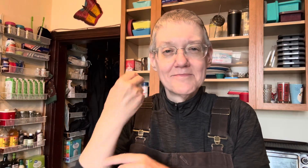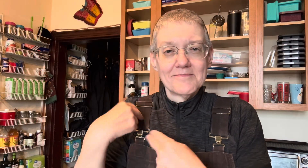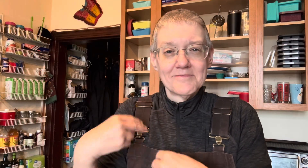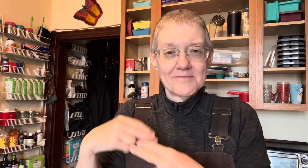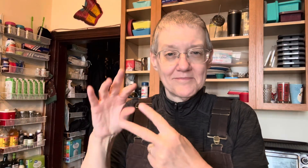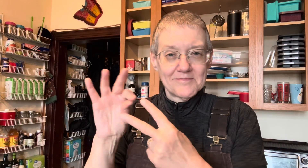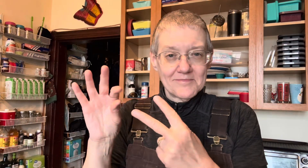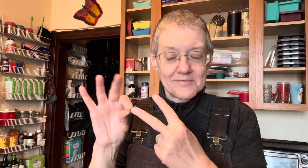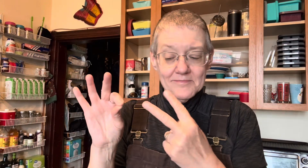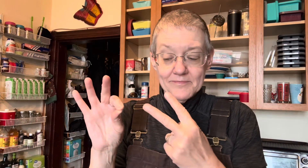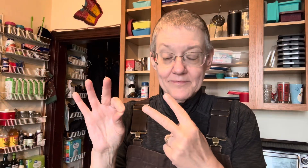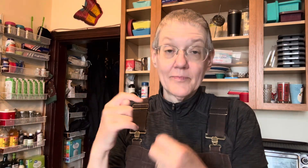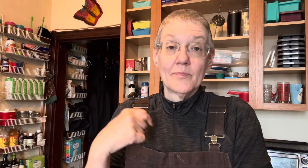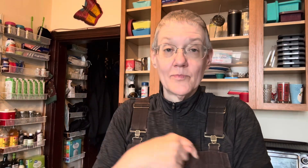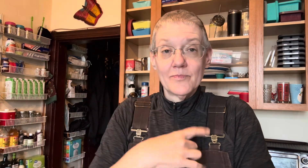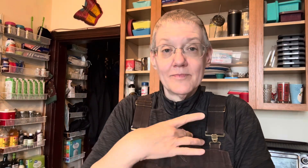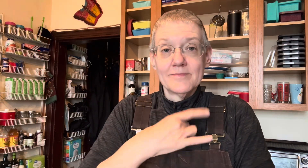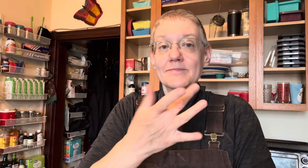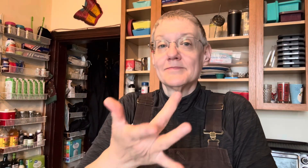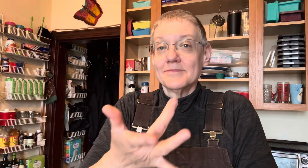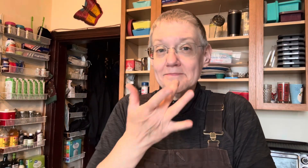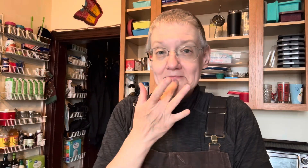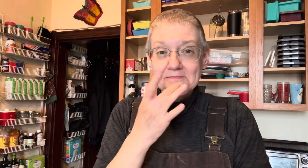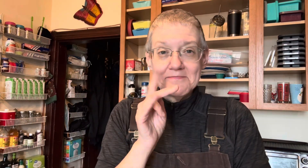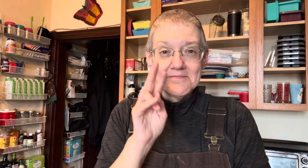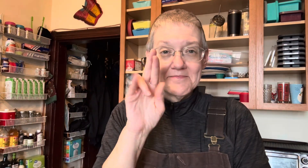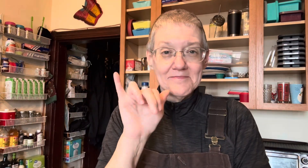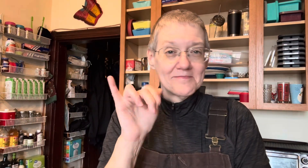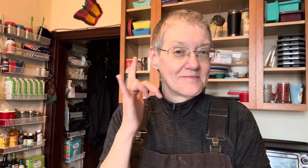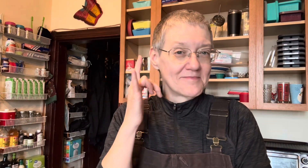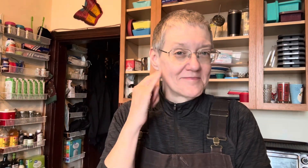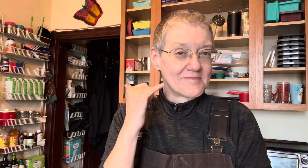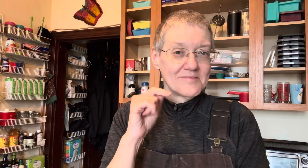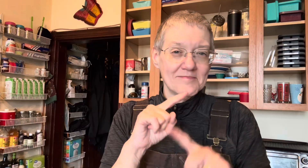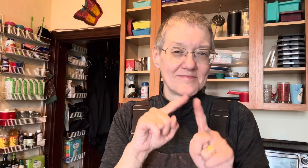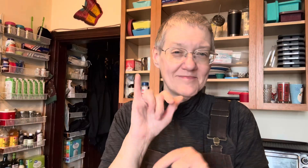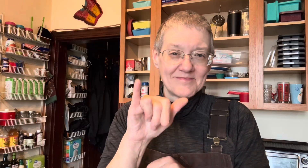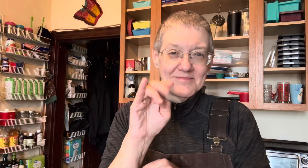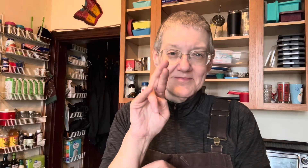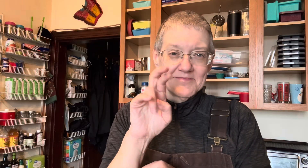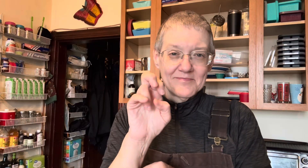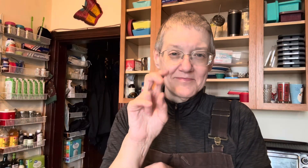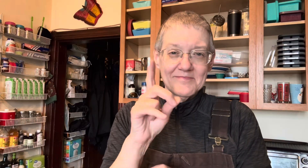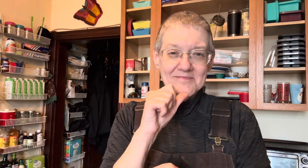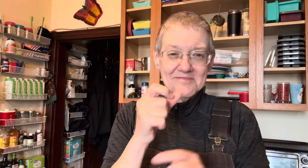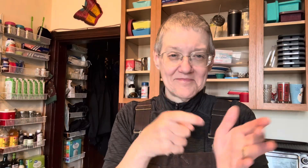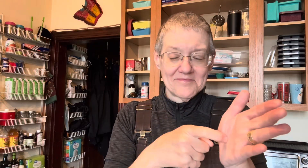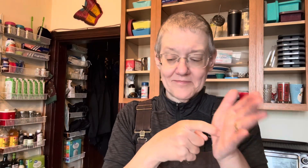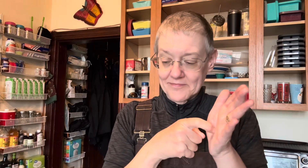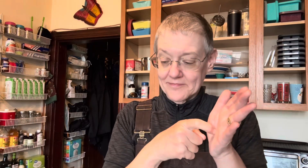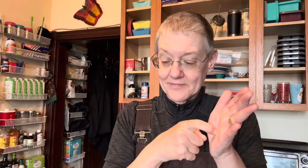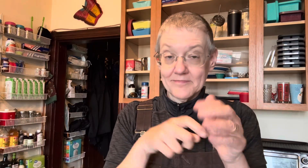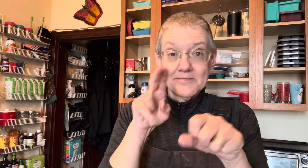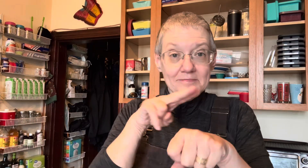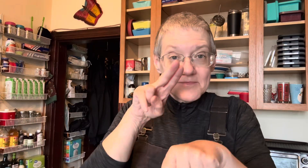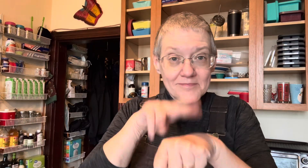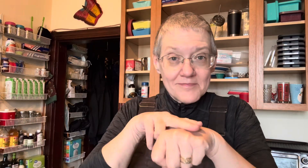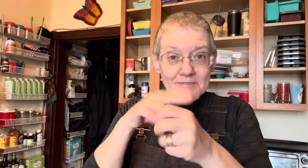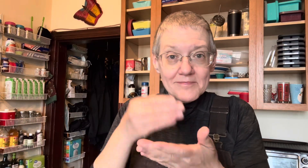going to be the healthiest choice. We like the taste of Kerrygold, but it doesn't have to be that specific brand. Normally